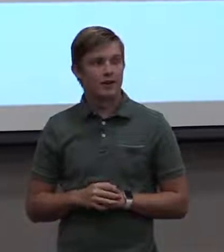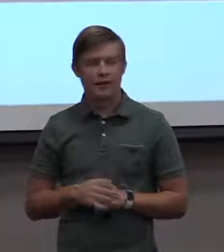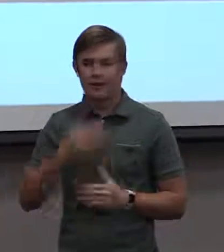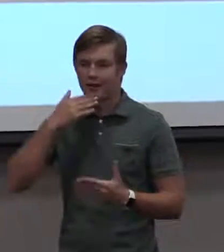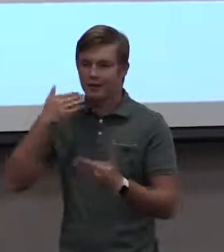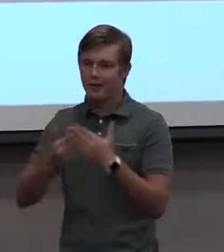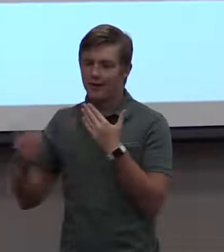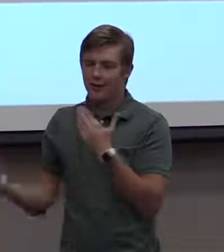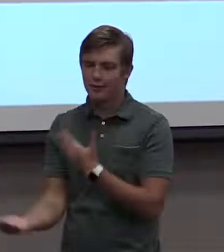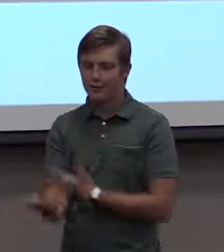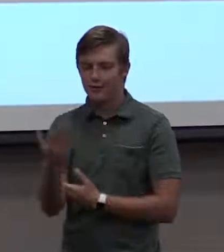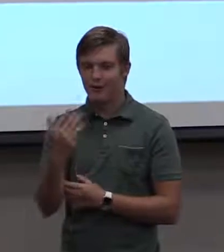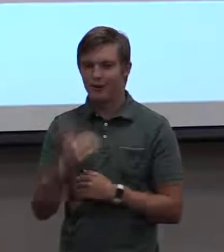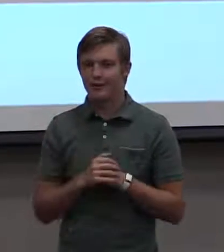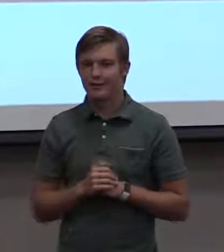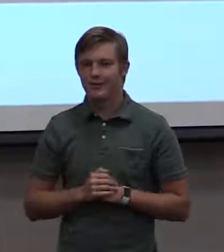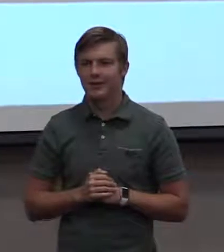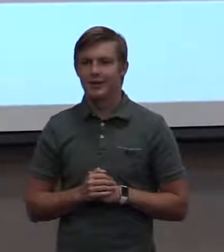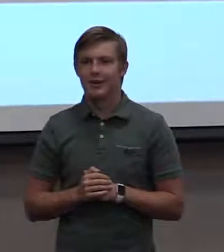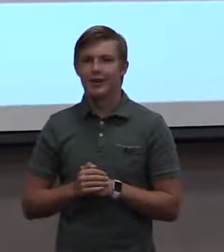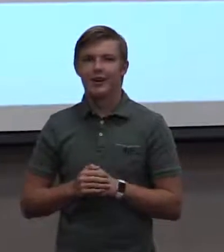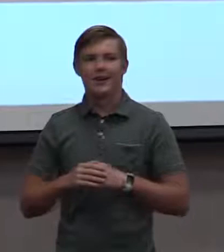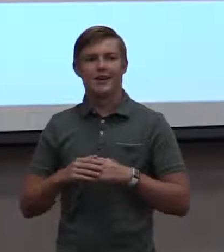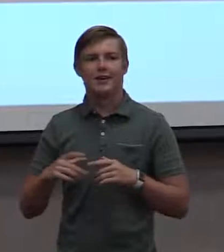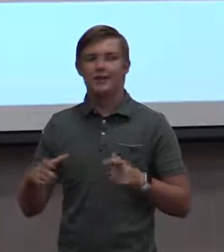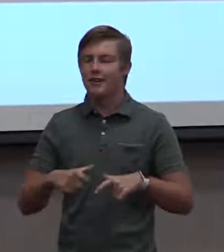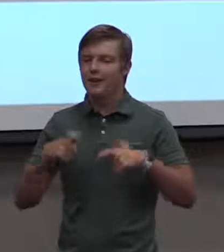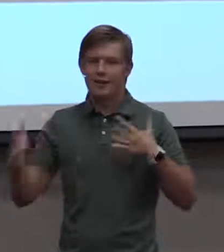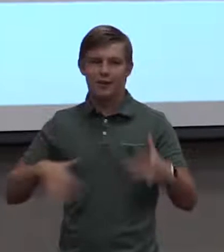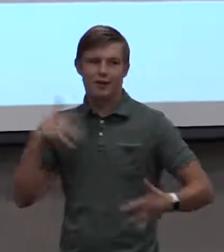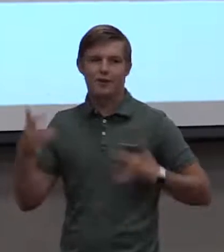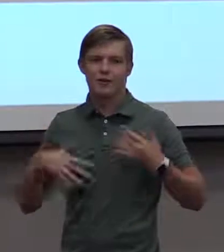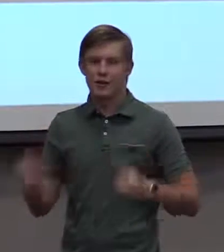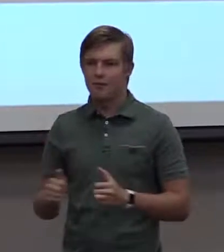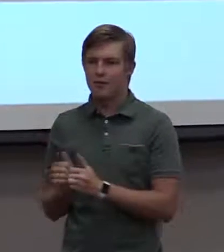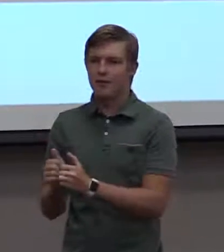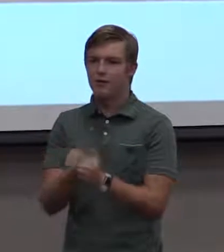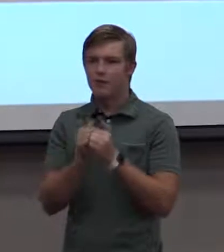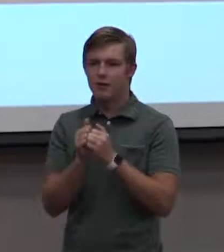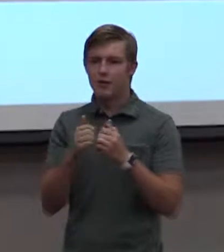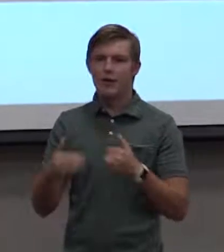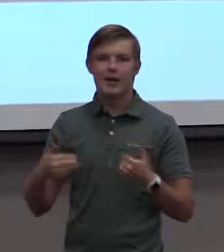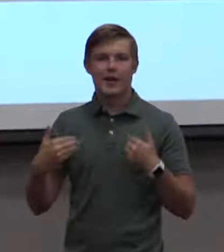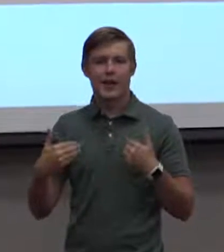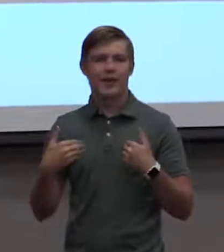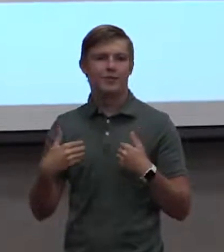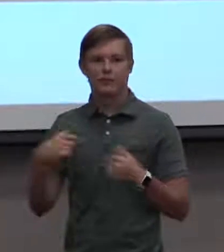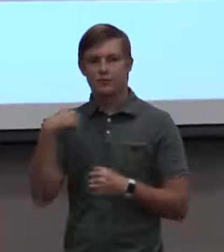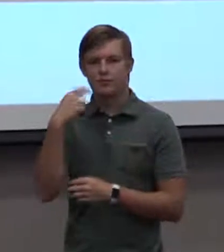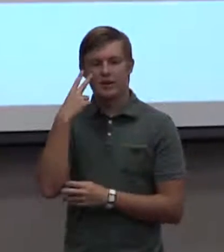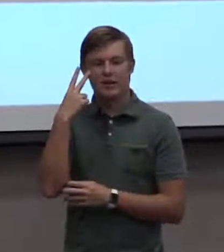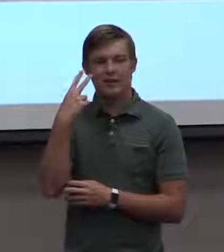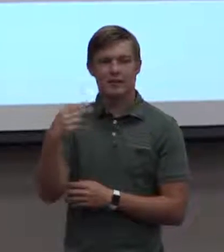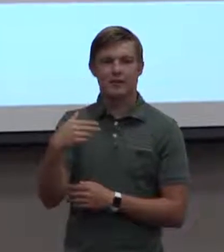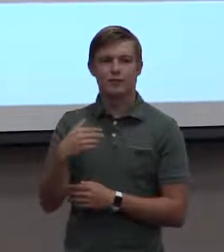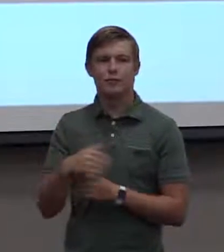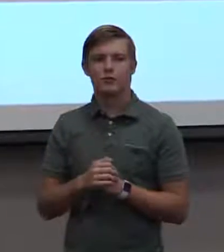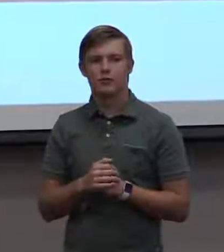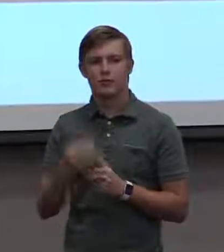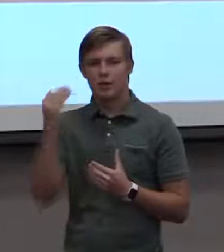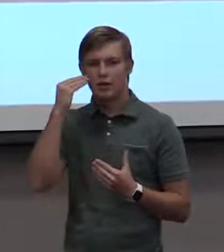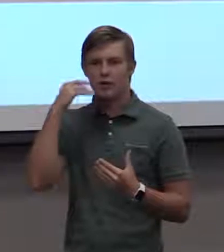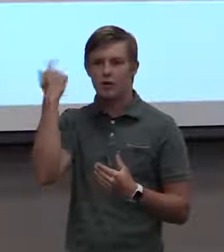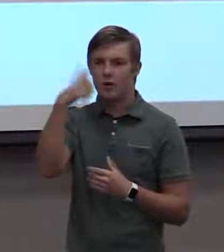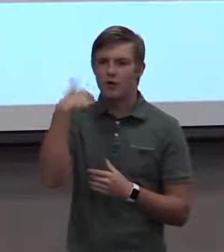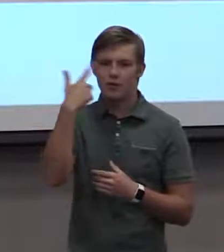Good morning. It is such a joy to be here with you. It's so good to see familiar faces and fellow Alaskans like